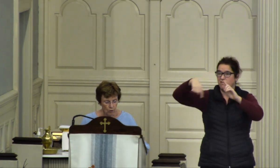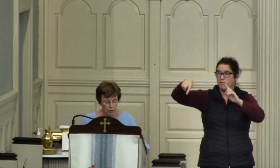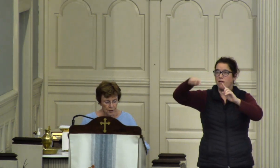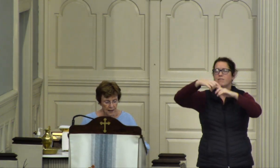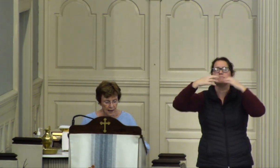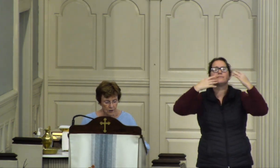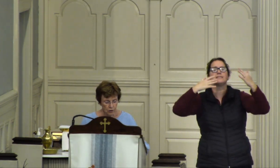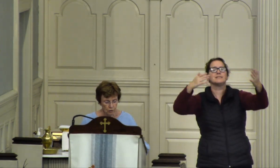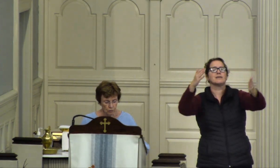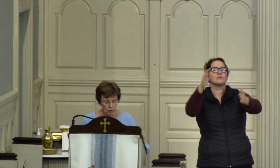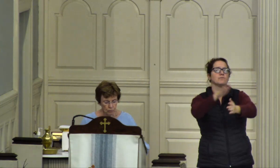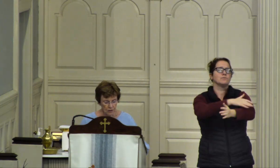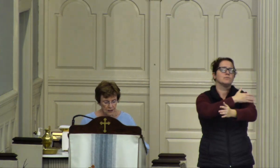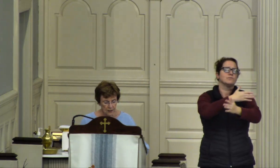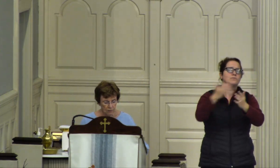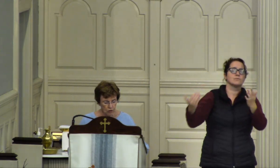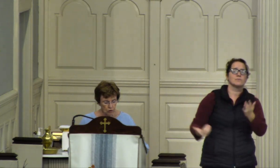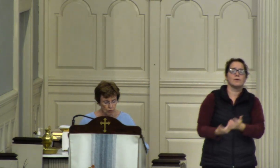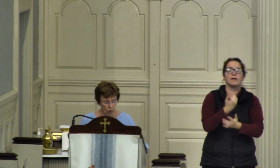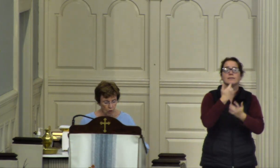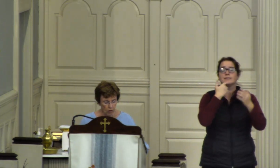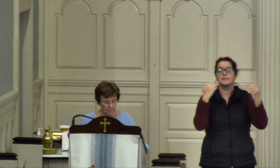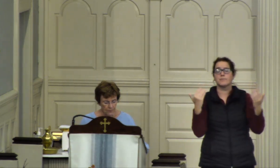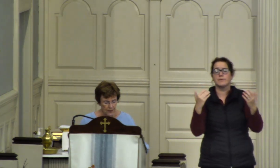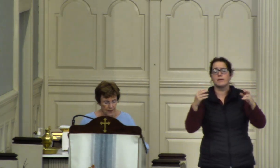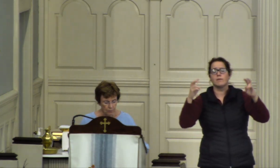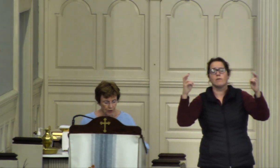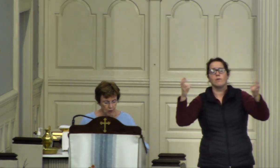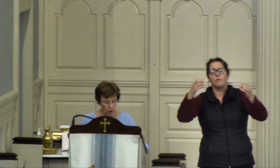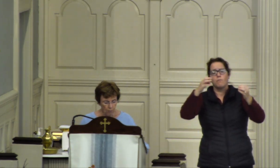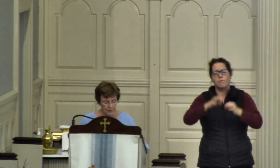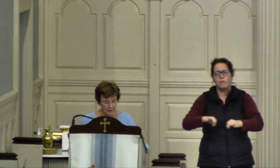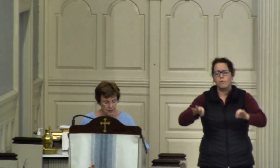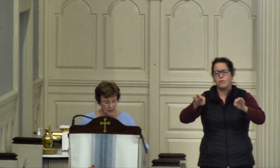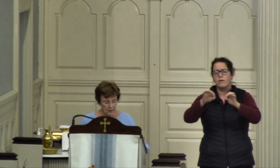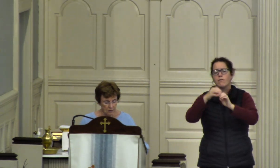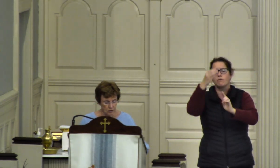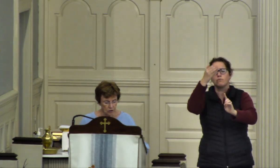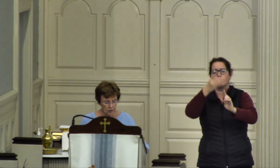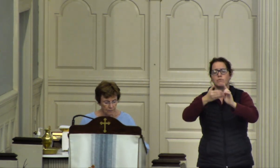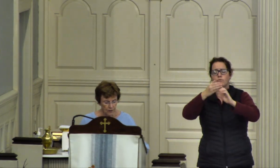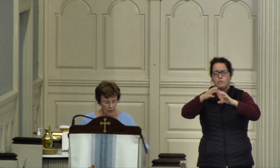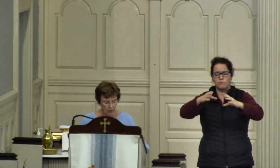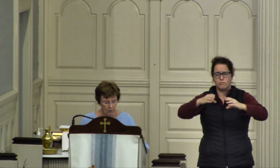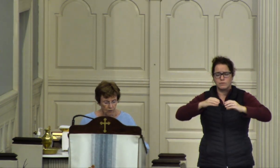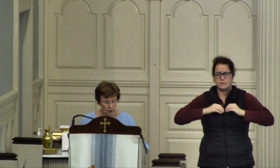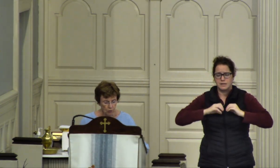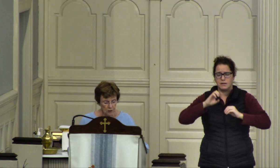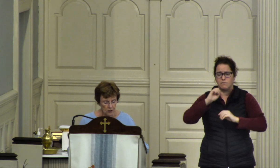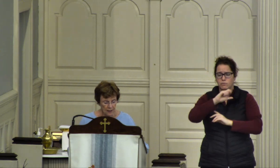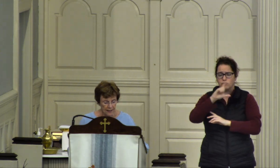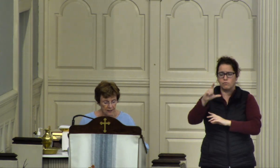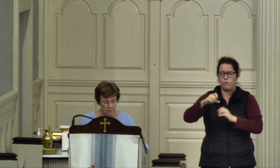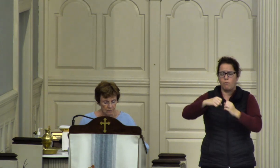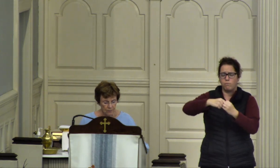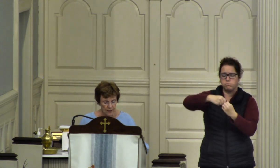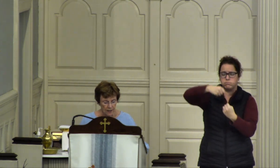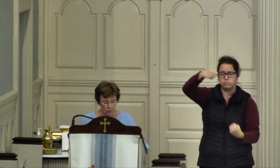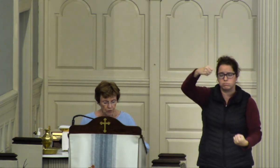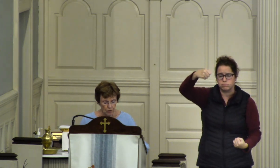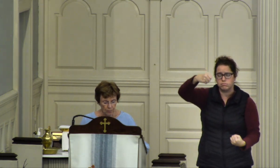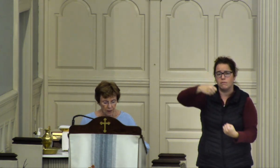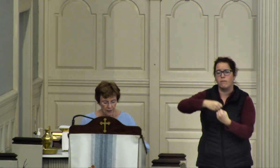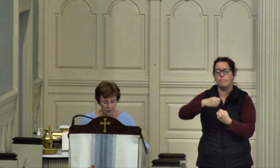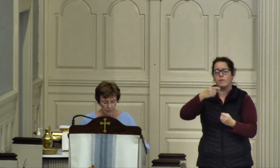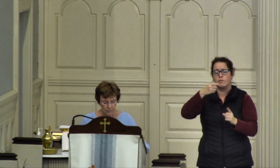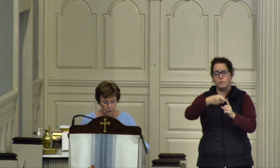hymn. Worthy are you to receive the scroll and break open its seals. For you were slain, and with